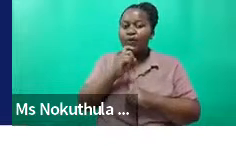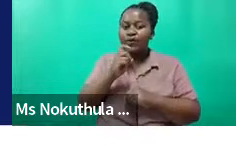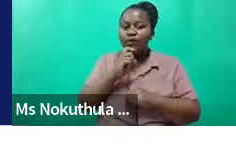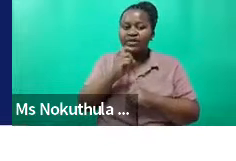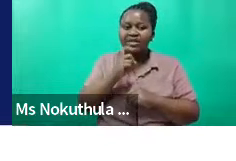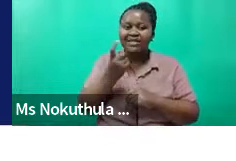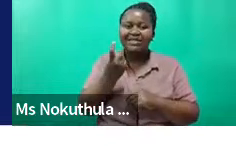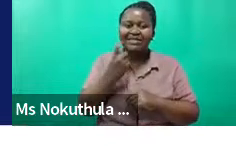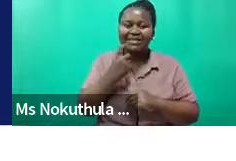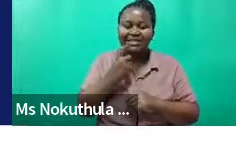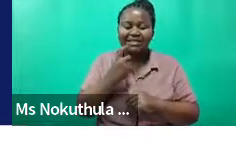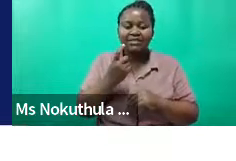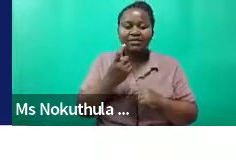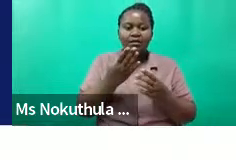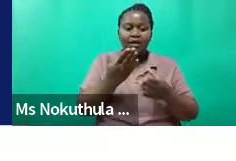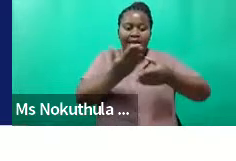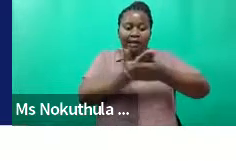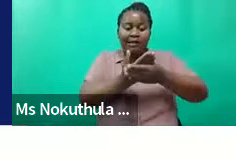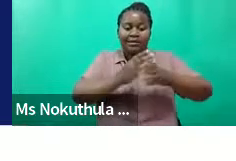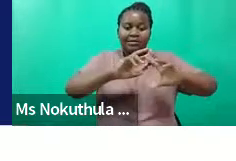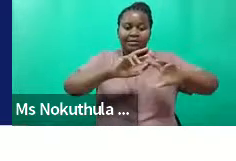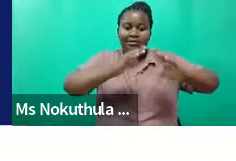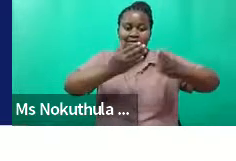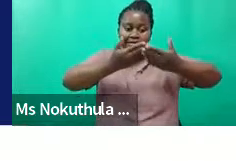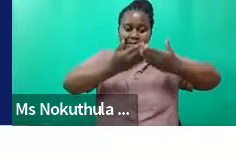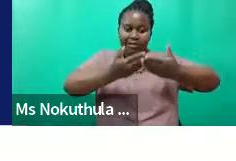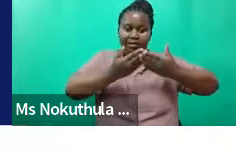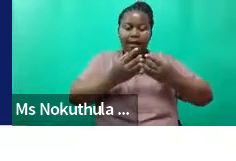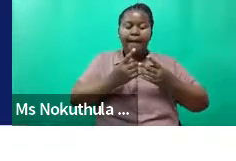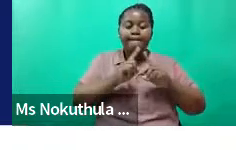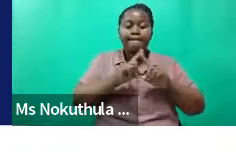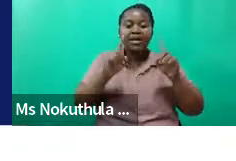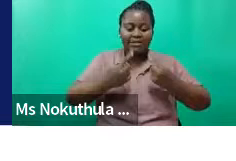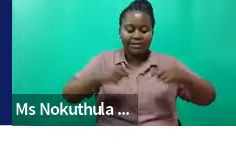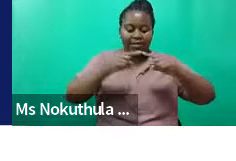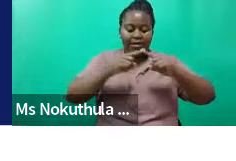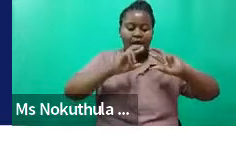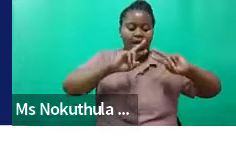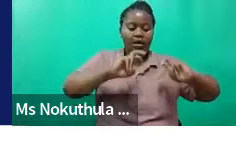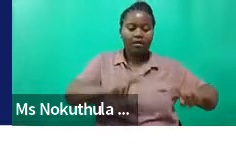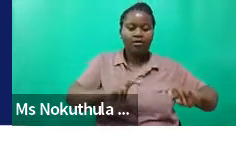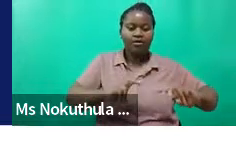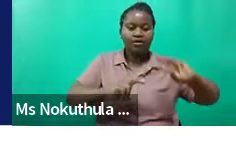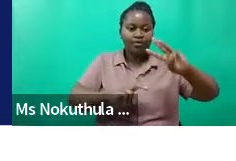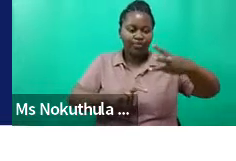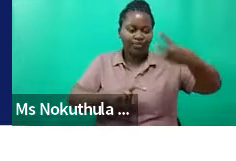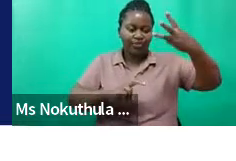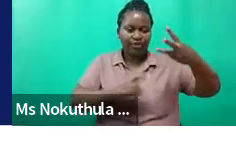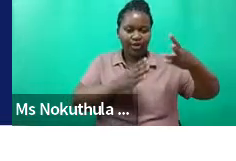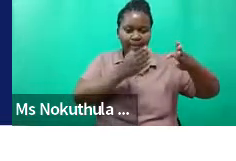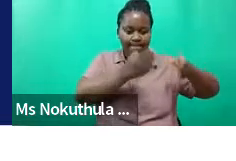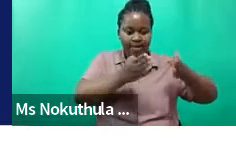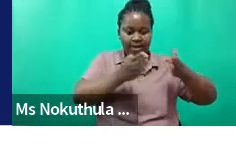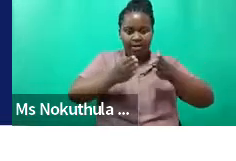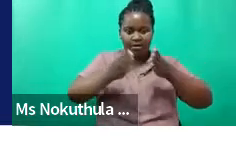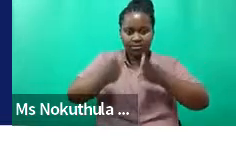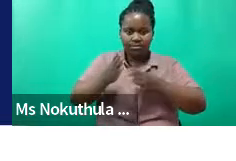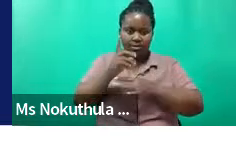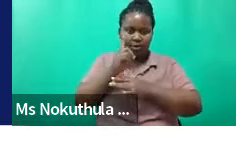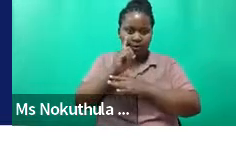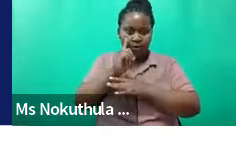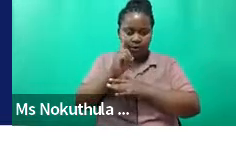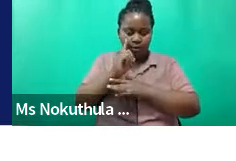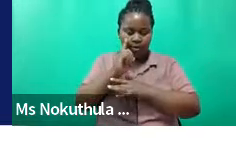case study. But in terms of our research, there were three parts, or we actually looked at the